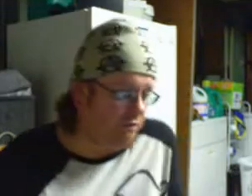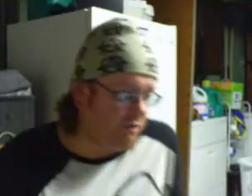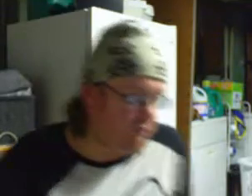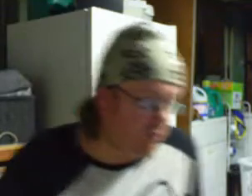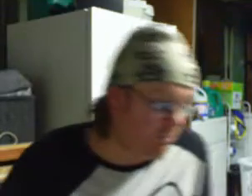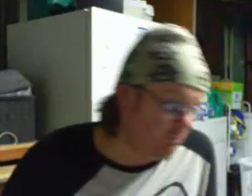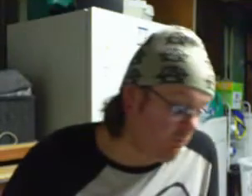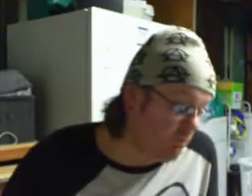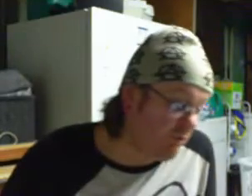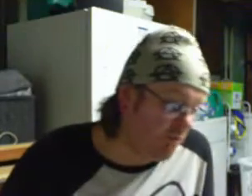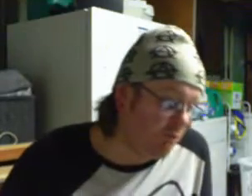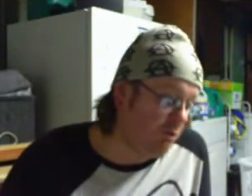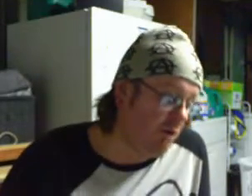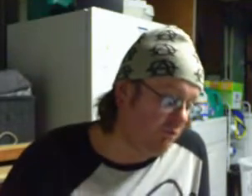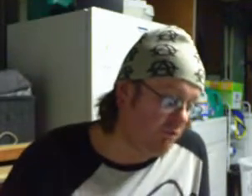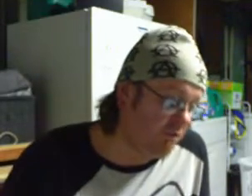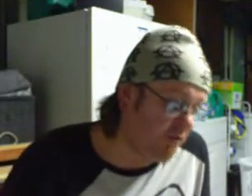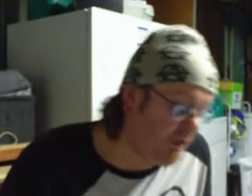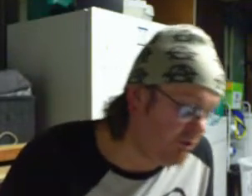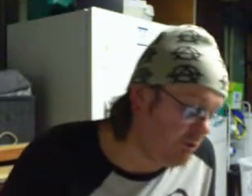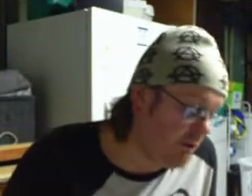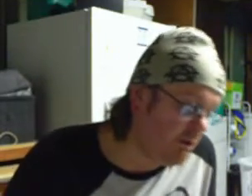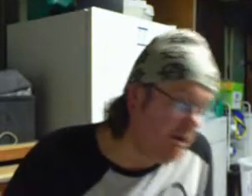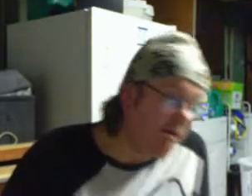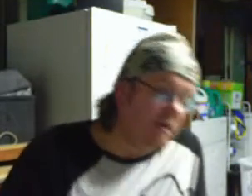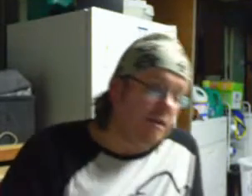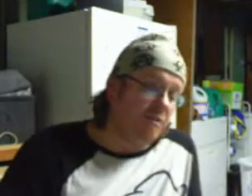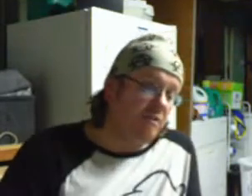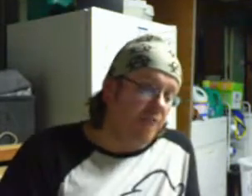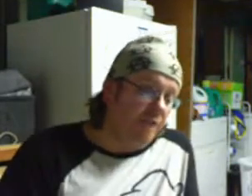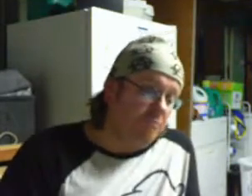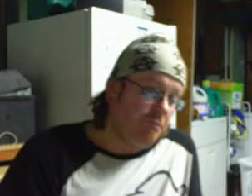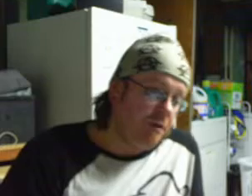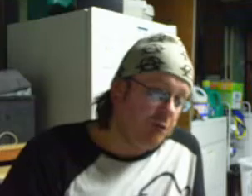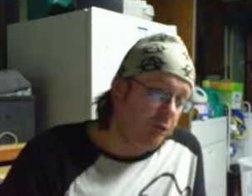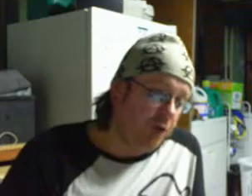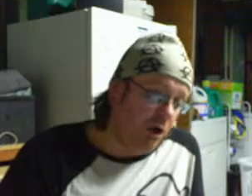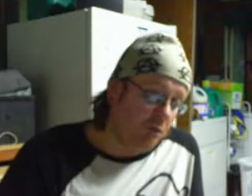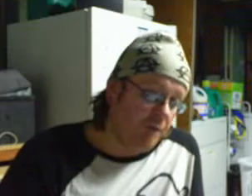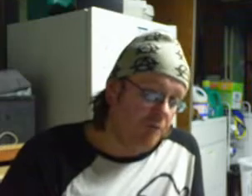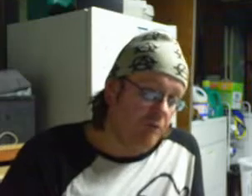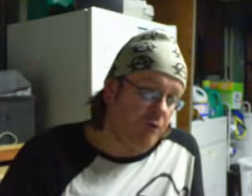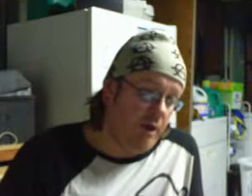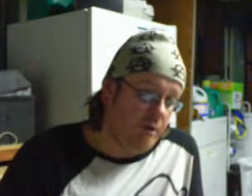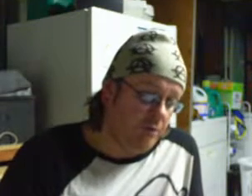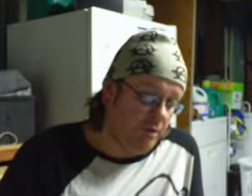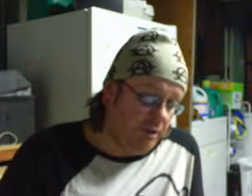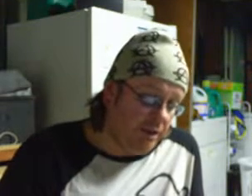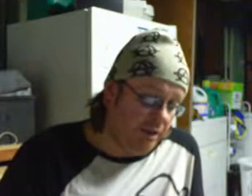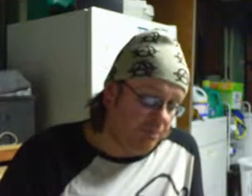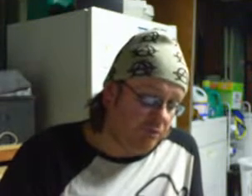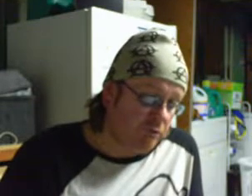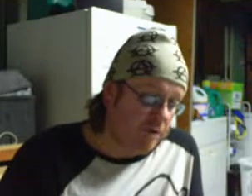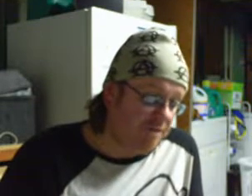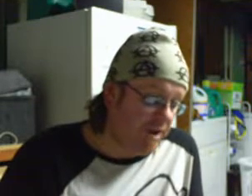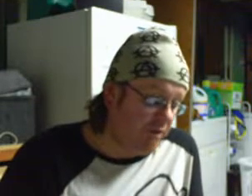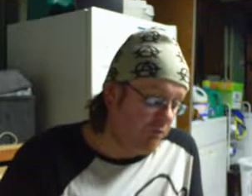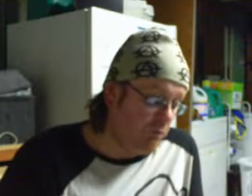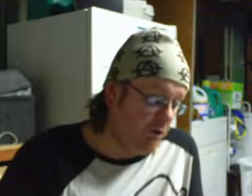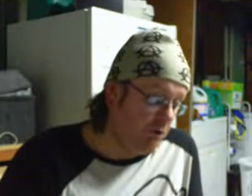Or Samuel 12, 16 to 18, rather. It says, "David pleaded with Yahweh for the child. He kept a strict fast and went home and